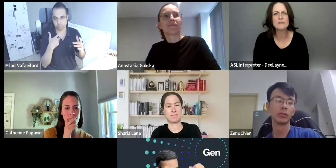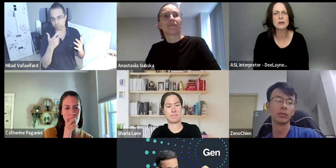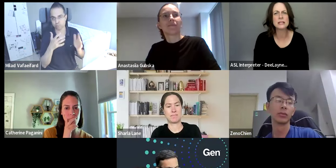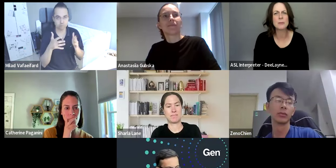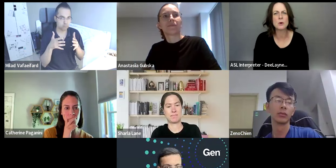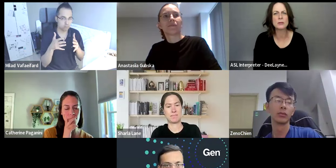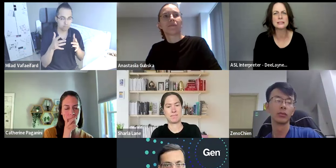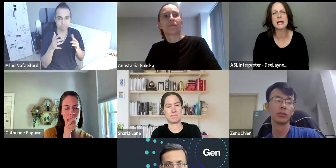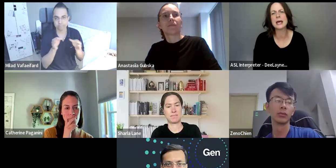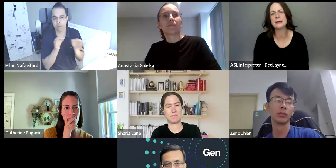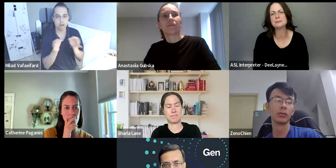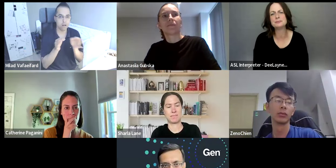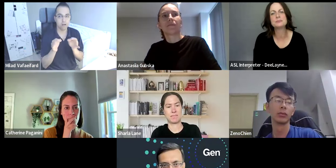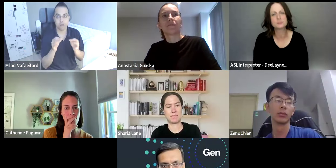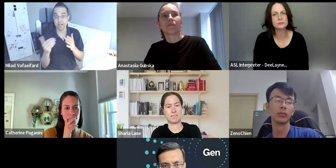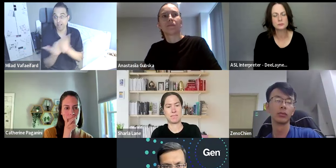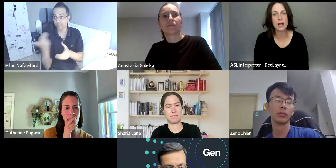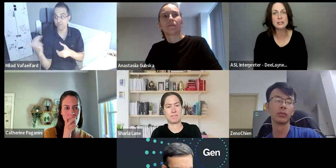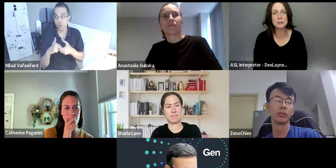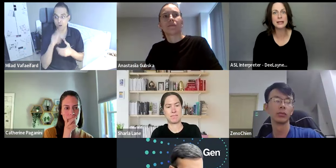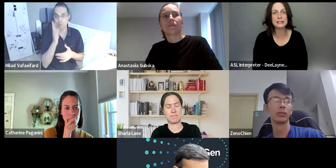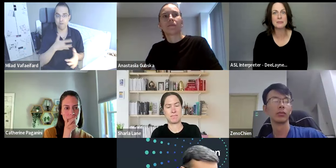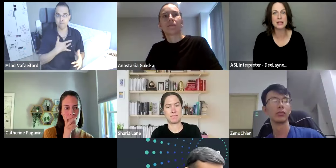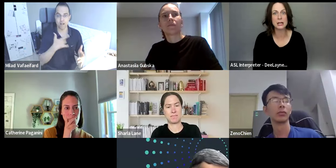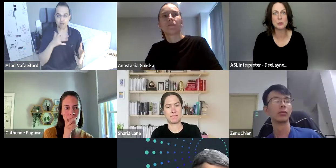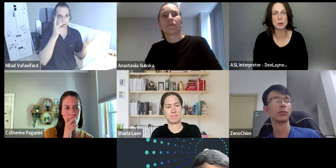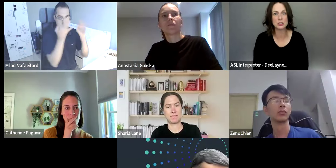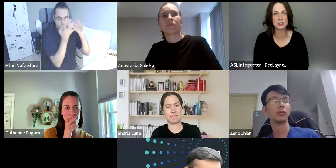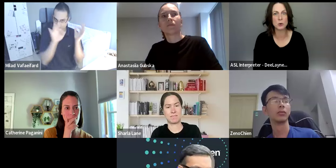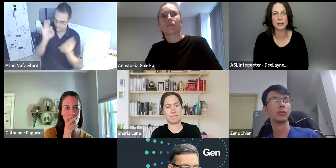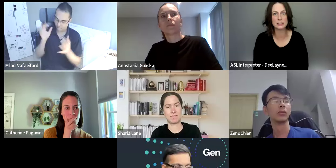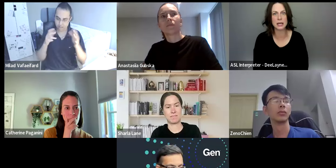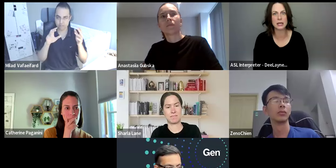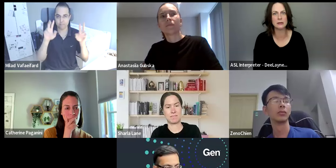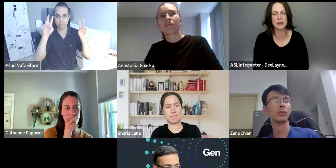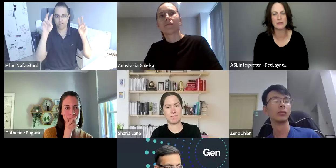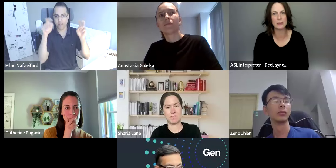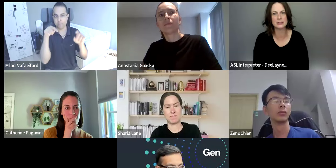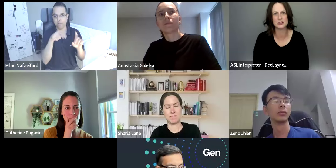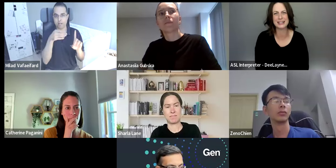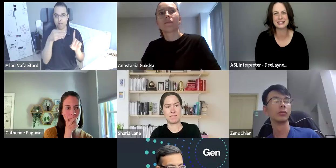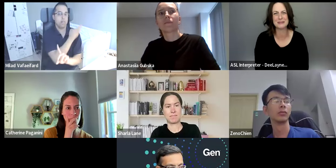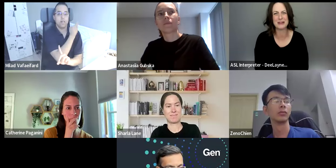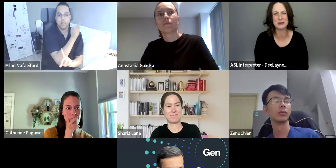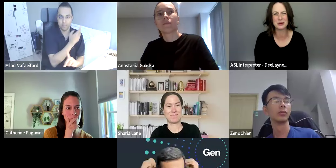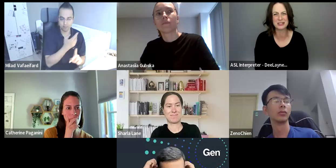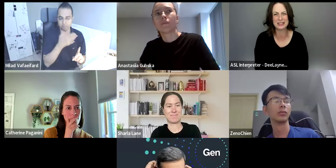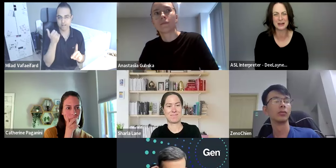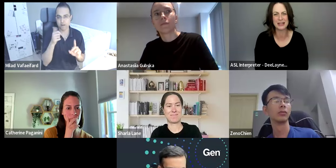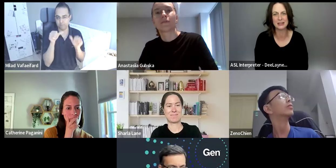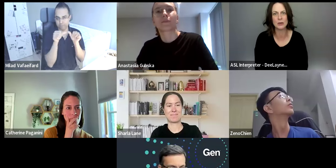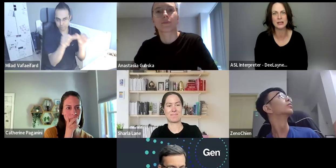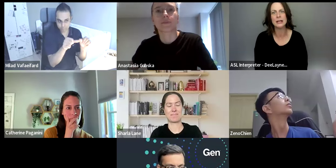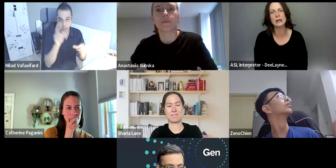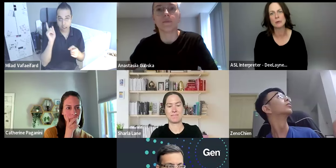I mean, for example, let's say I'm explaining something and a new person joins and everybody's distracted by the new person